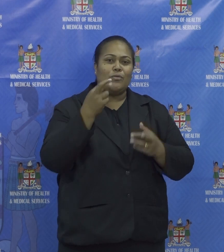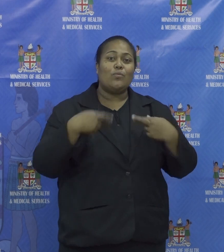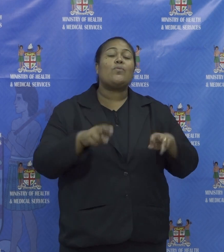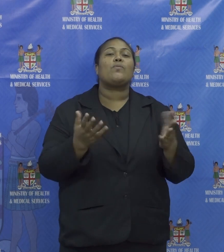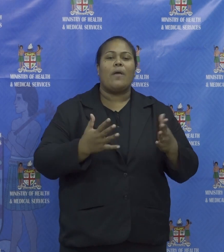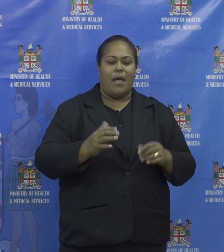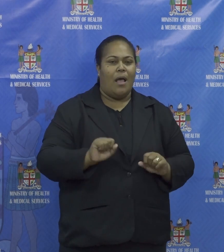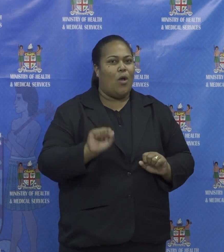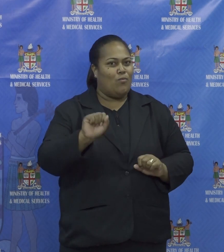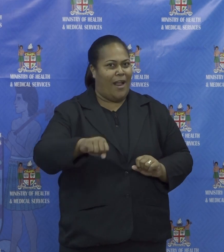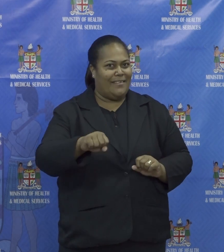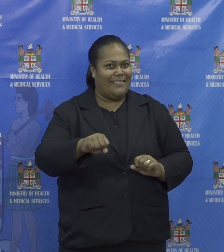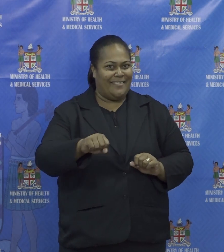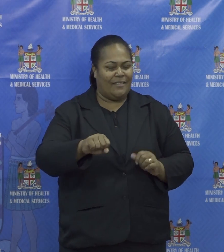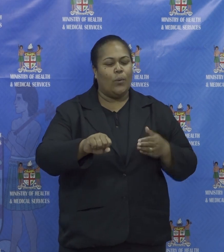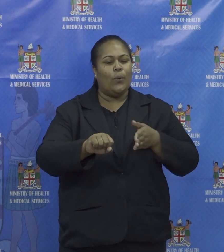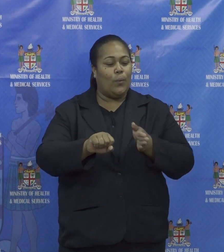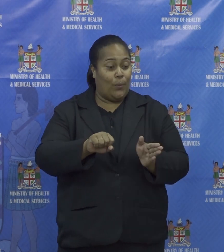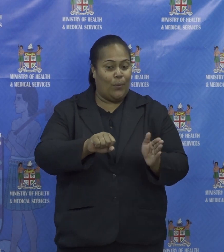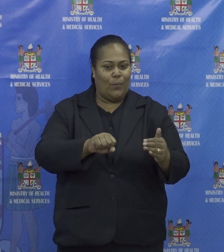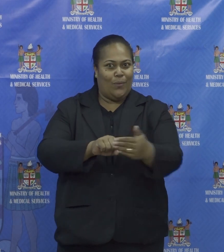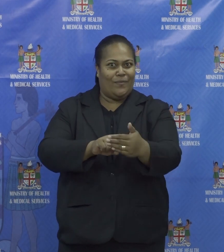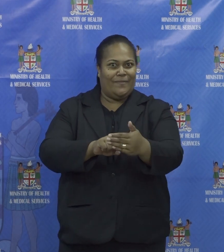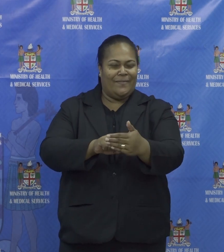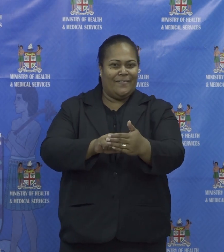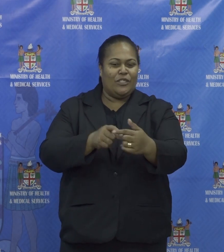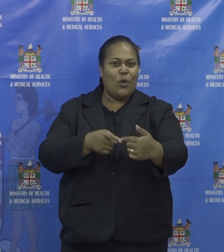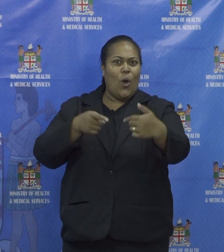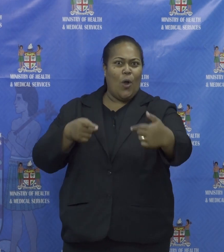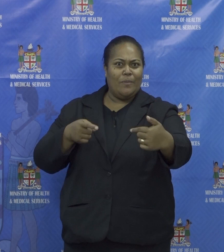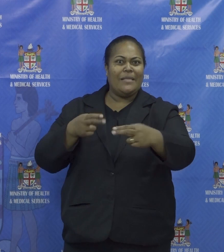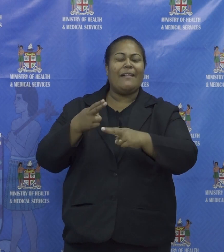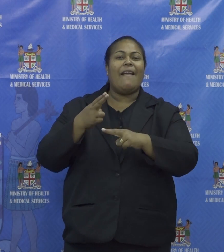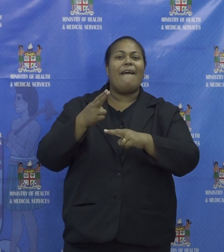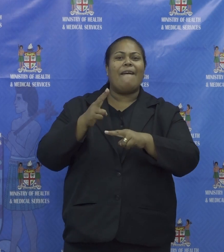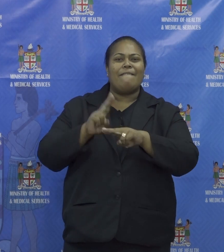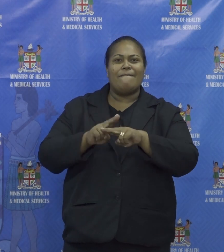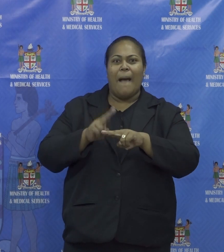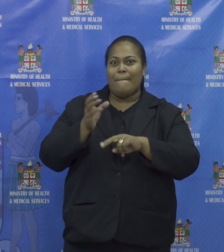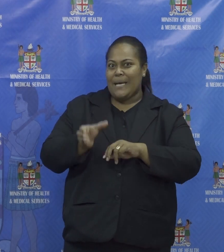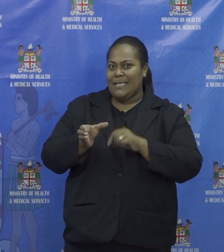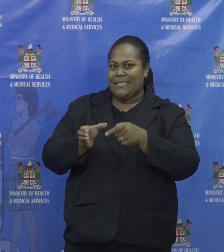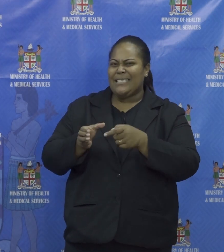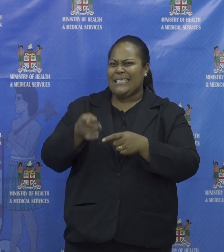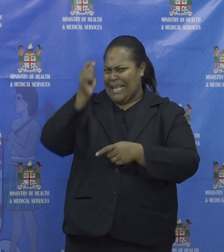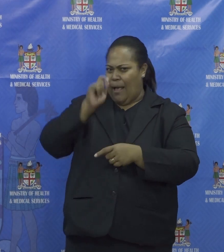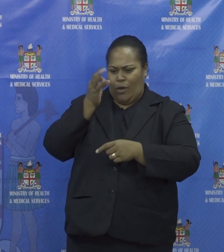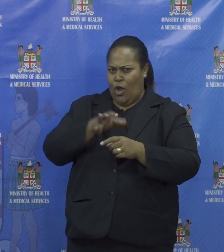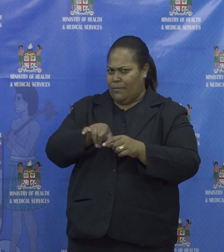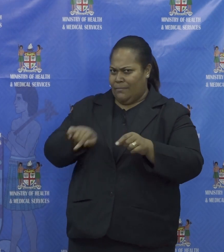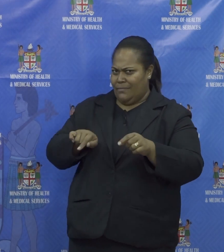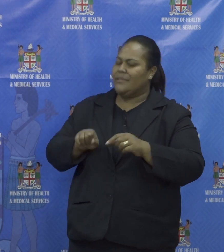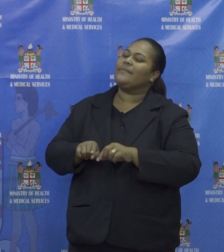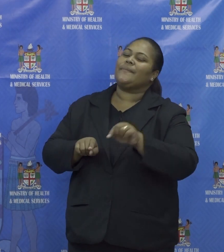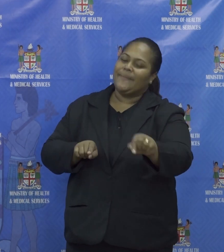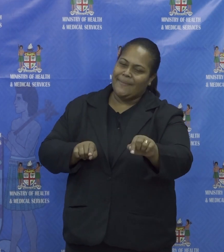the clinic, the Sharda Clinic, is opposite the Farmers Club. So don't go to the Farmers Club, go to the clinic if you